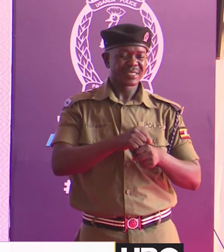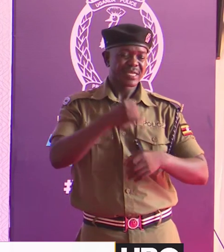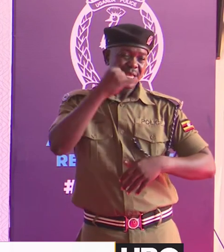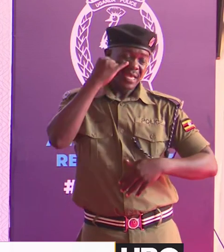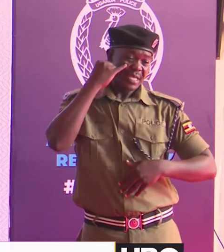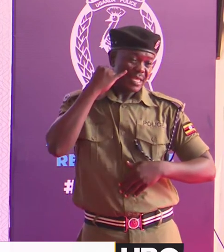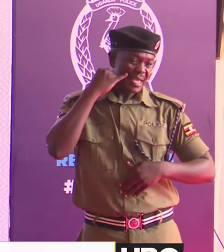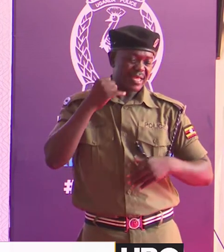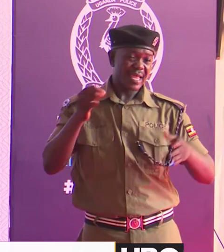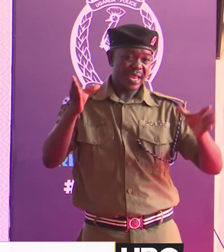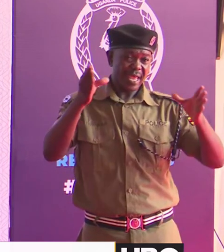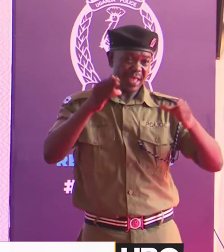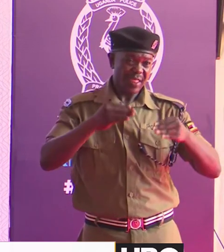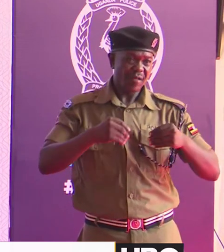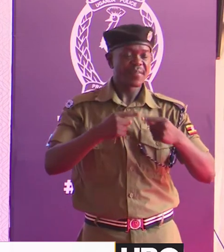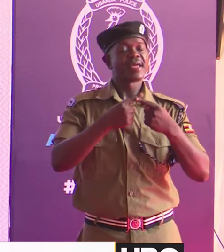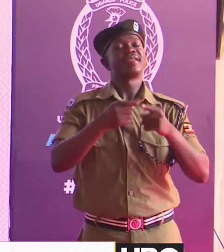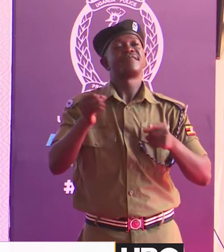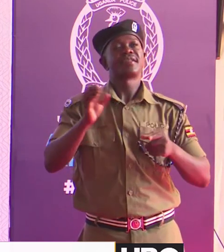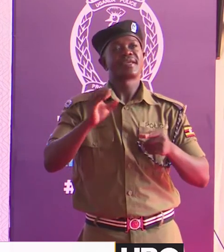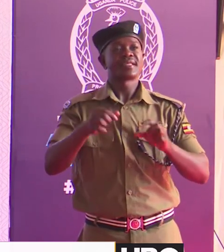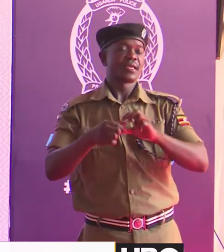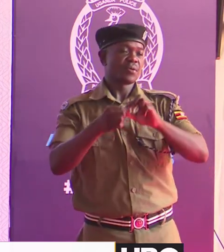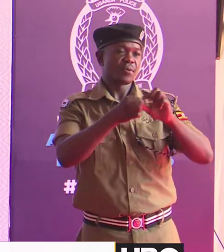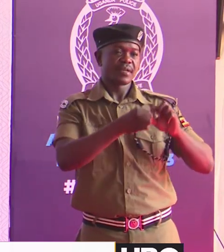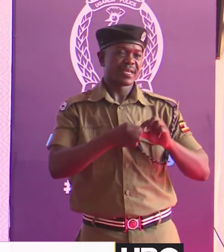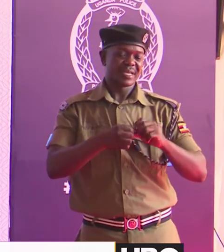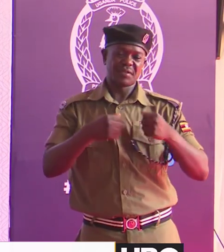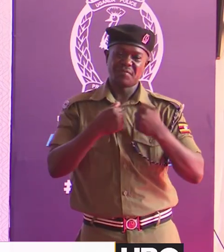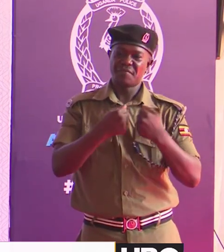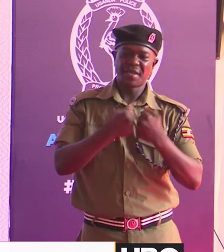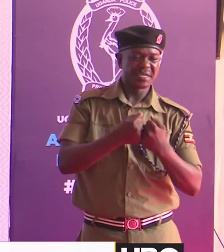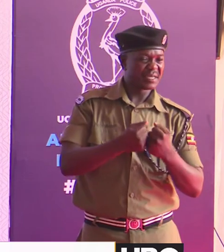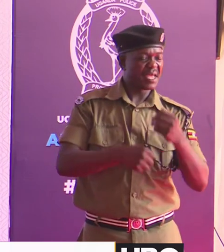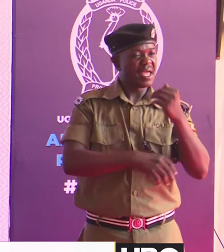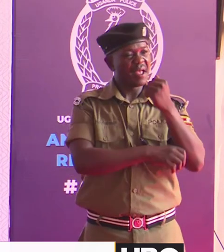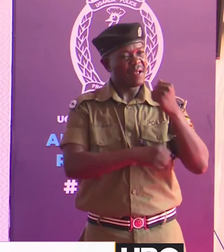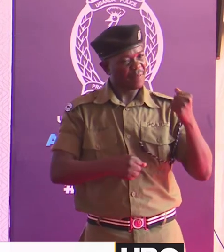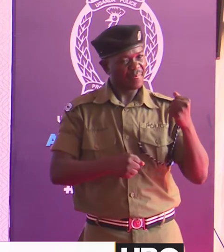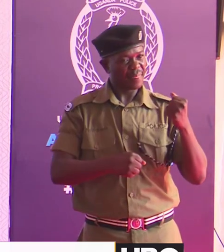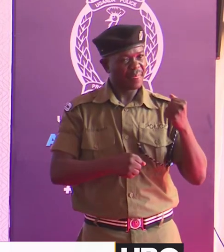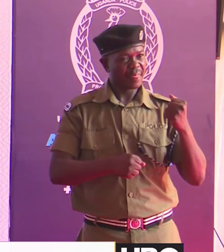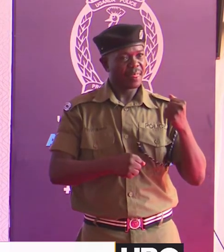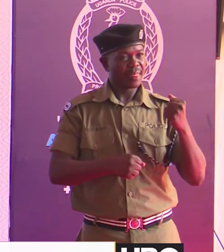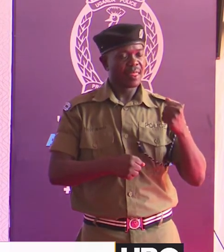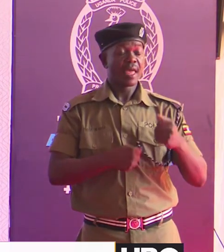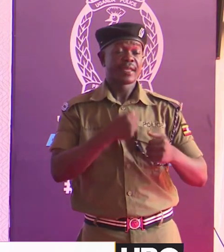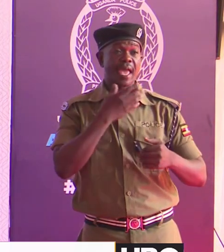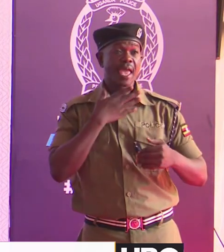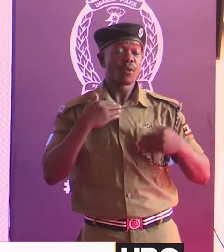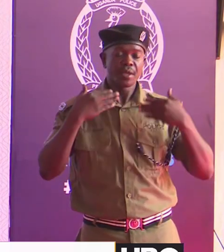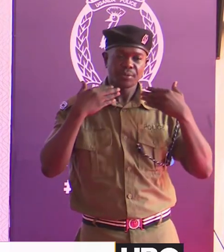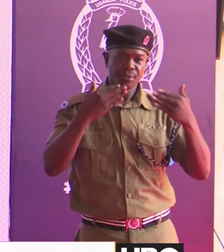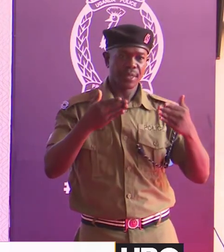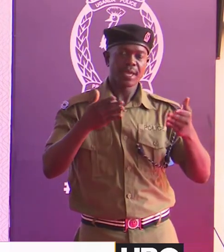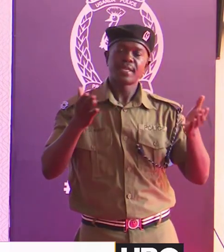armed robberies, to mention but a few. Furthermore, I commend the increased cooperation of police with the Office